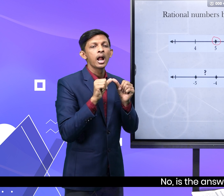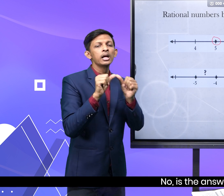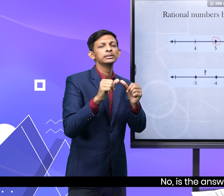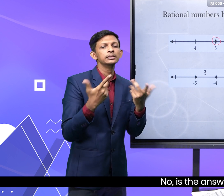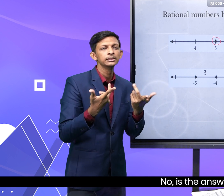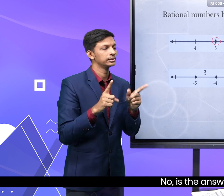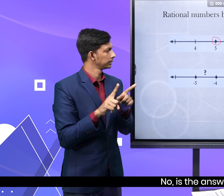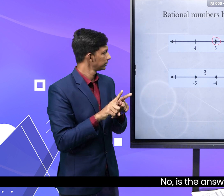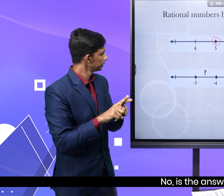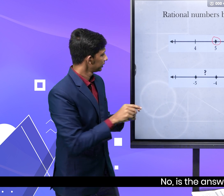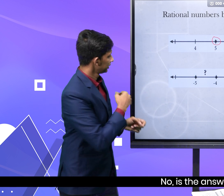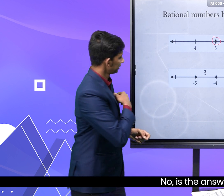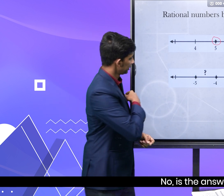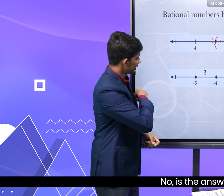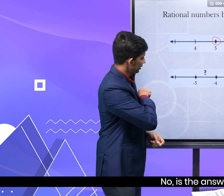No is the answer.